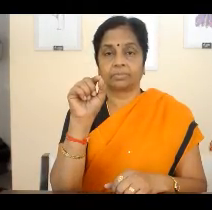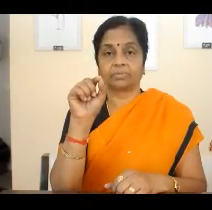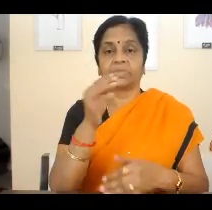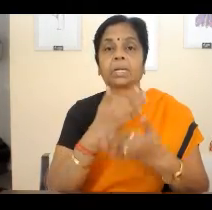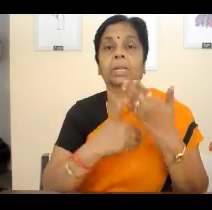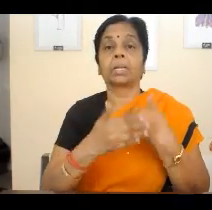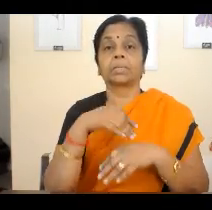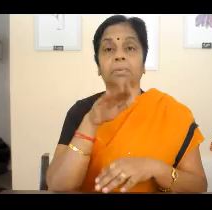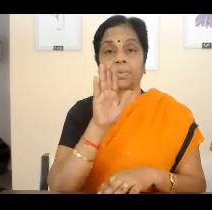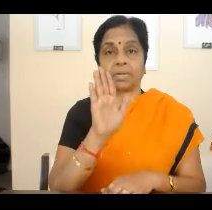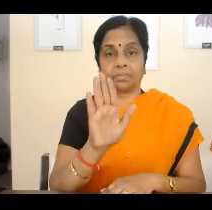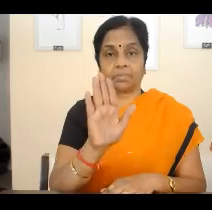disability.